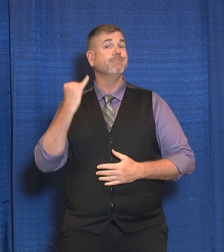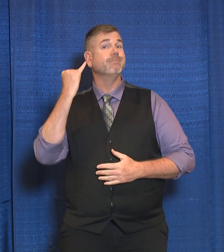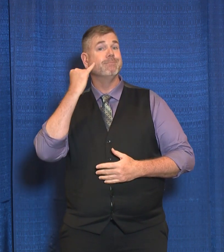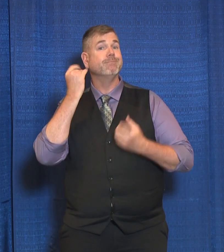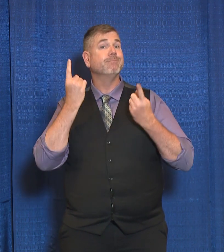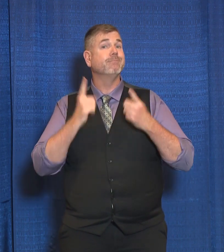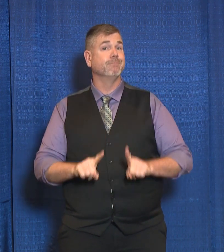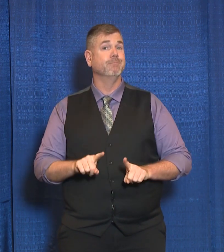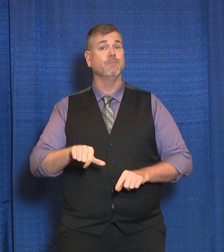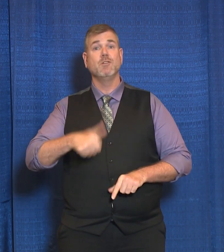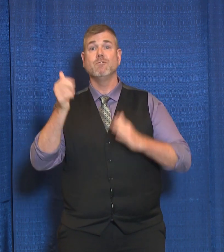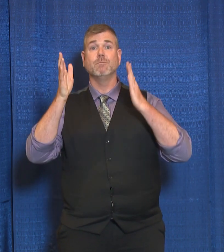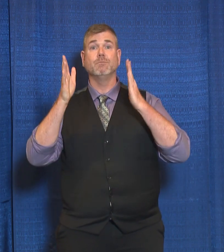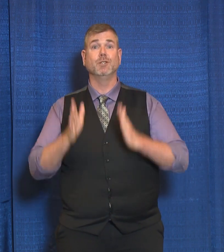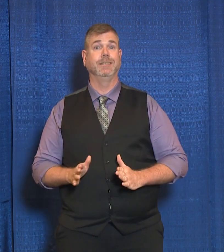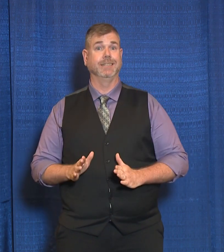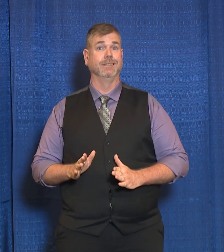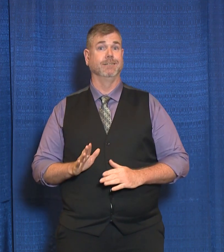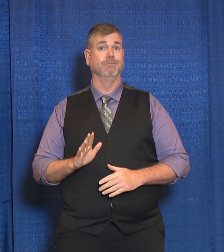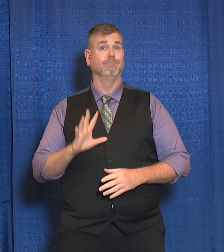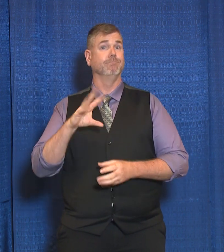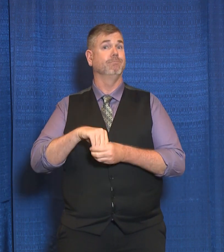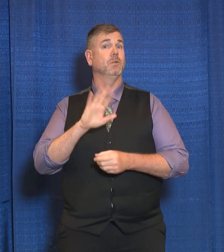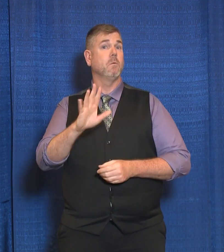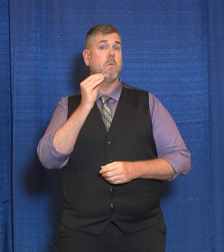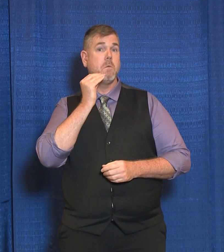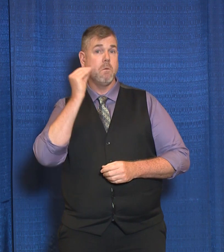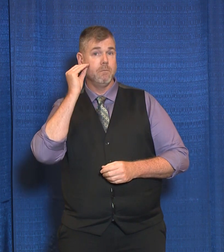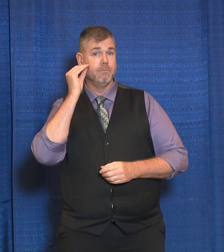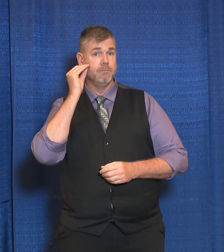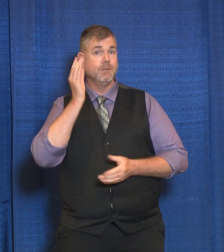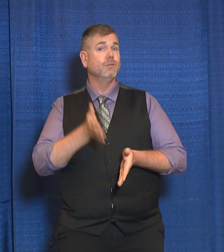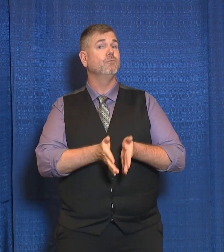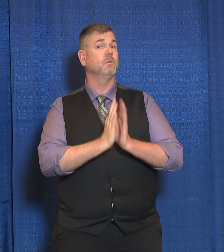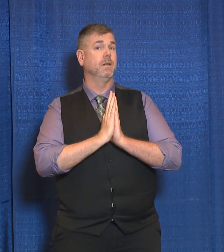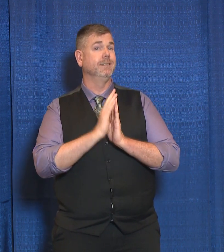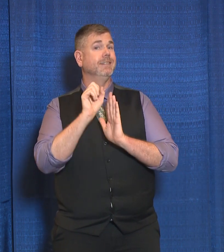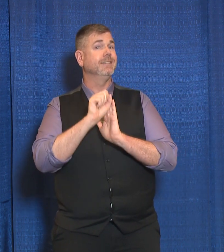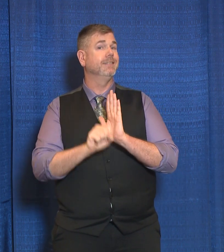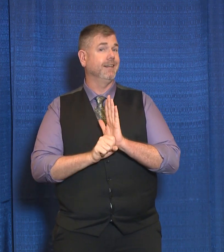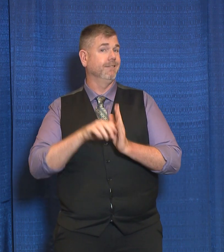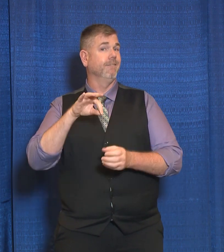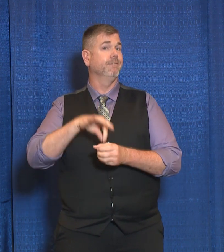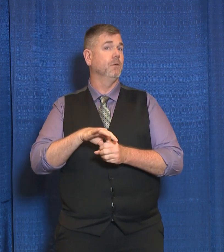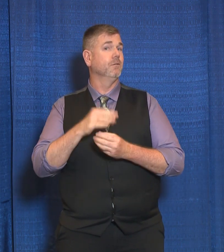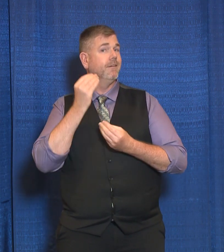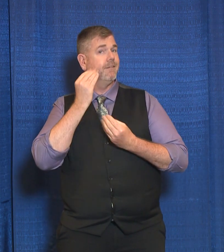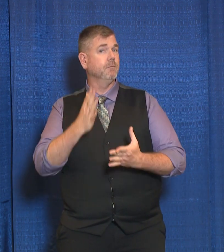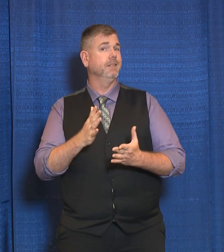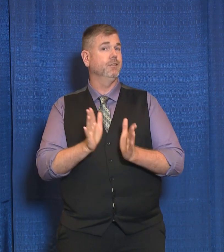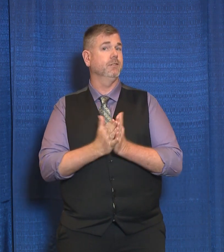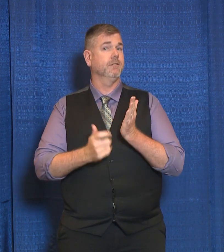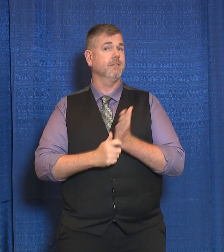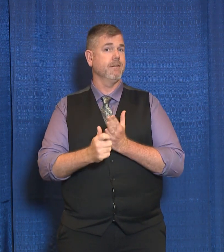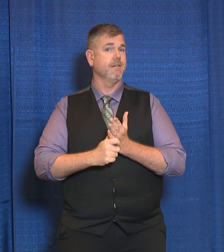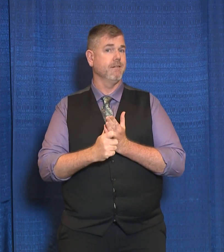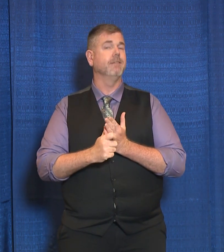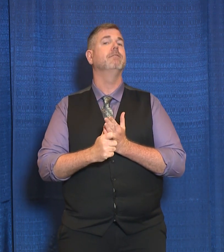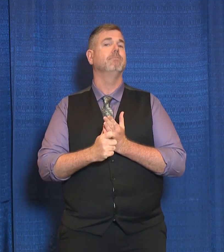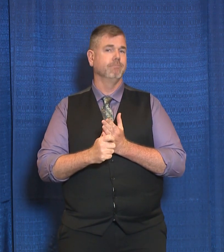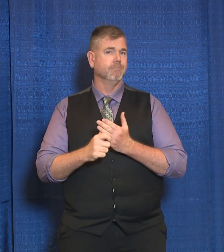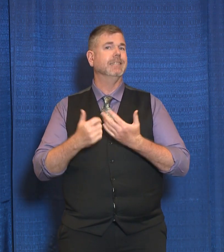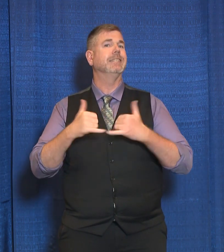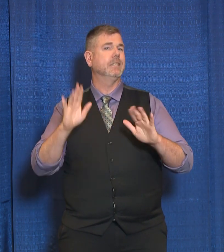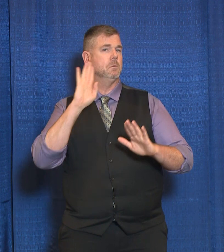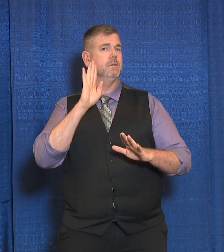If another person in your household requests a State Voter Information Guide, one will be mailed to your address even if you do